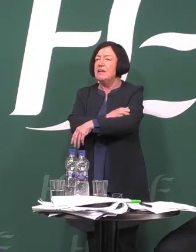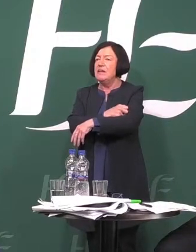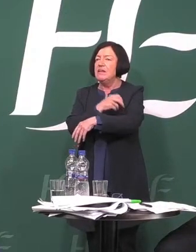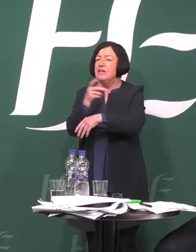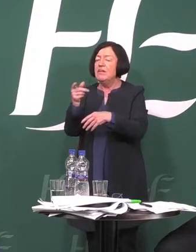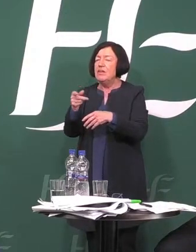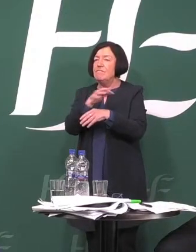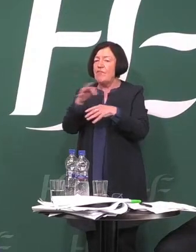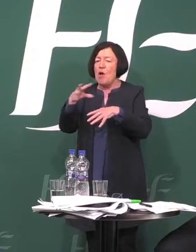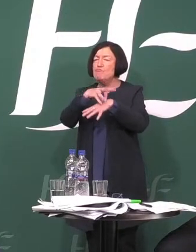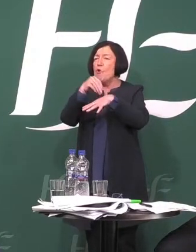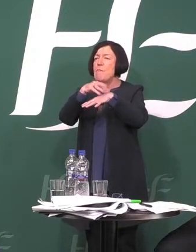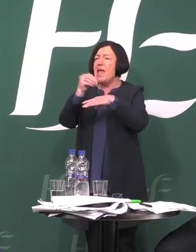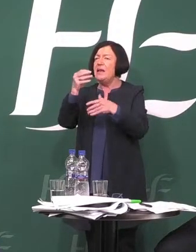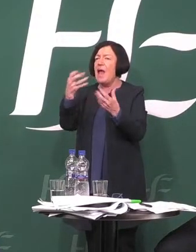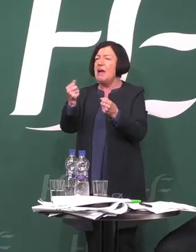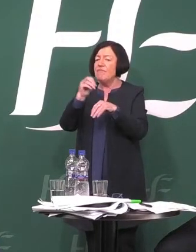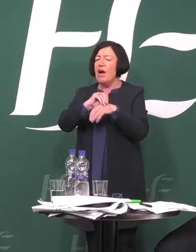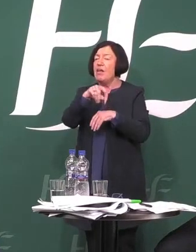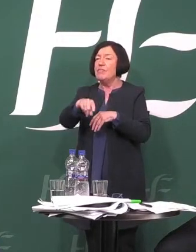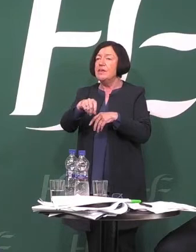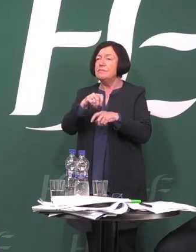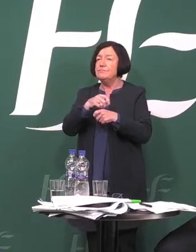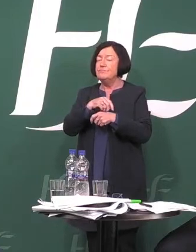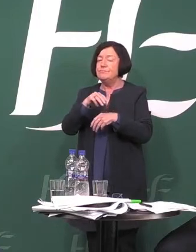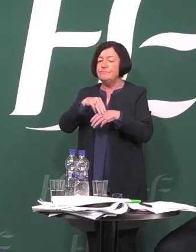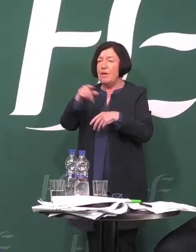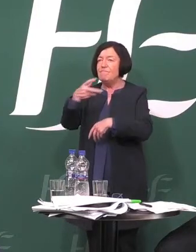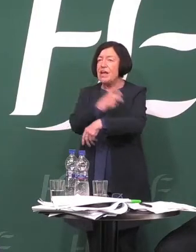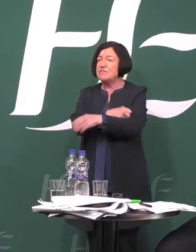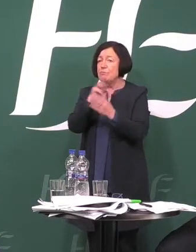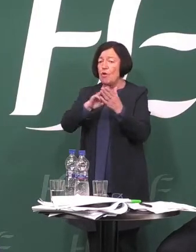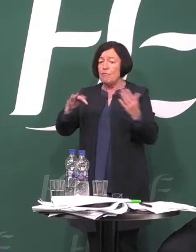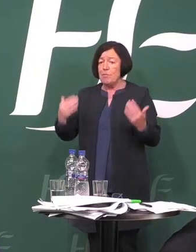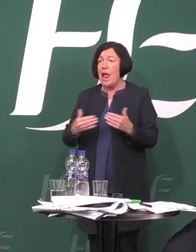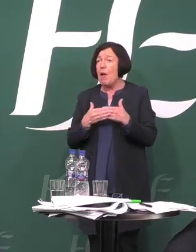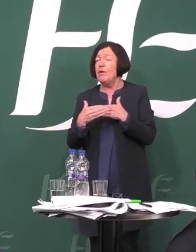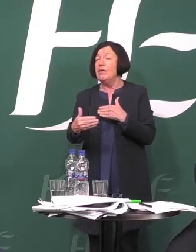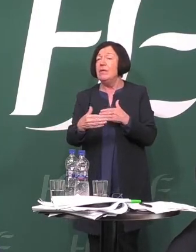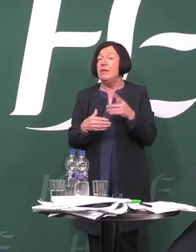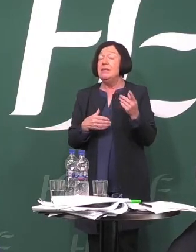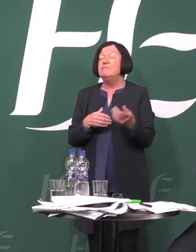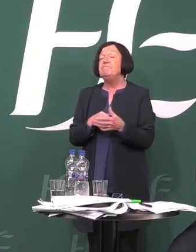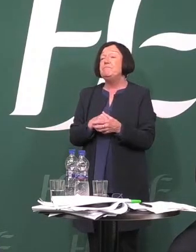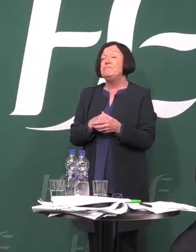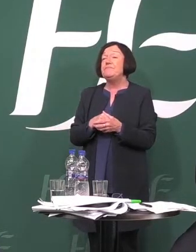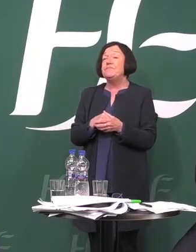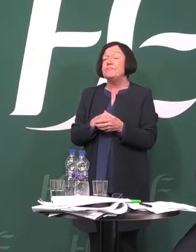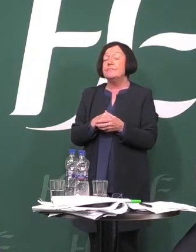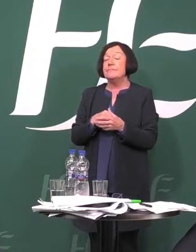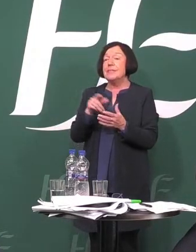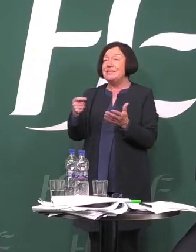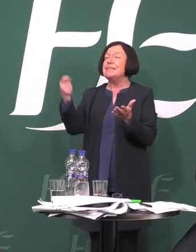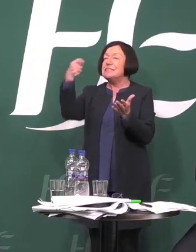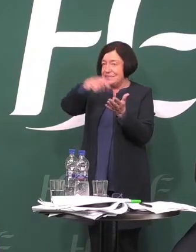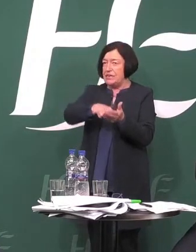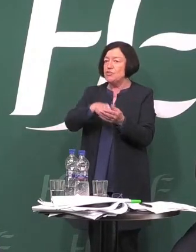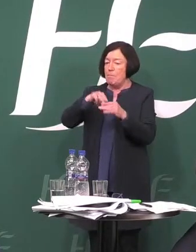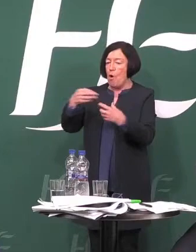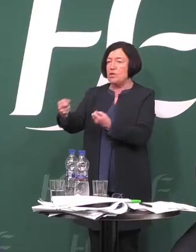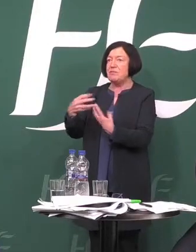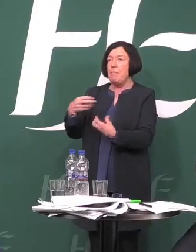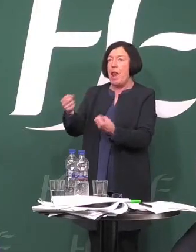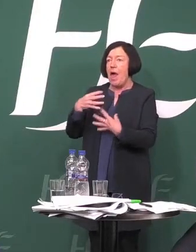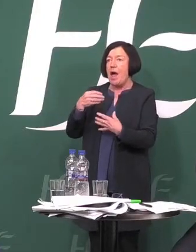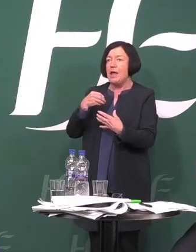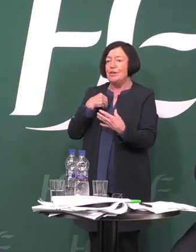Pfizer vaccines from Romania have on the rollout of the vaccines from here on in? Yeah, so I suppose it's additional supply that will help us to